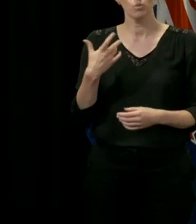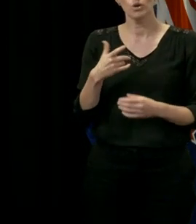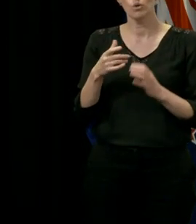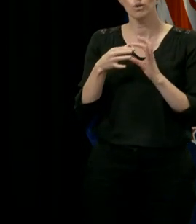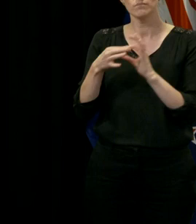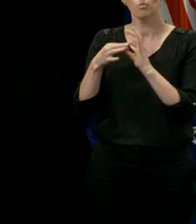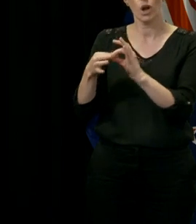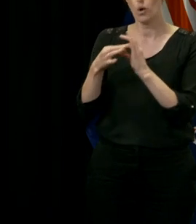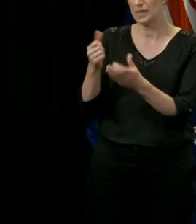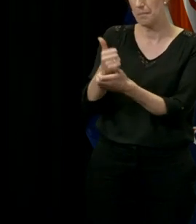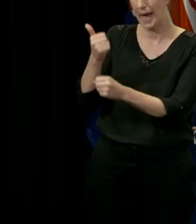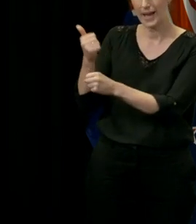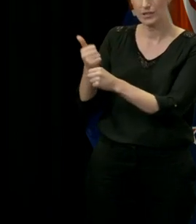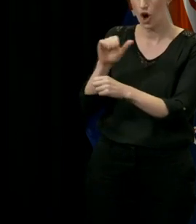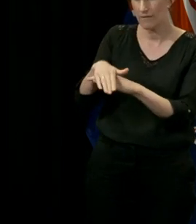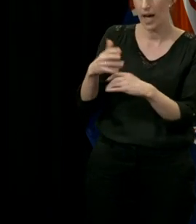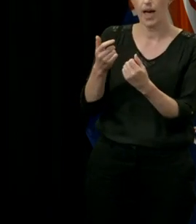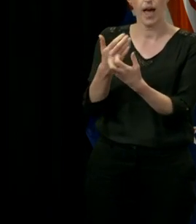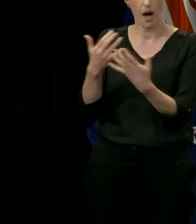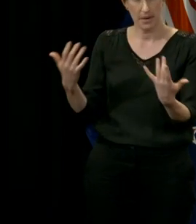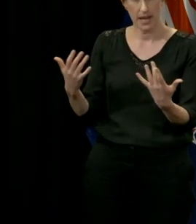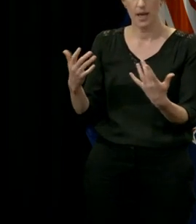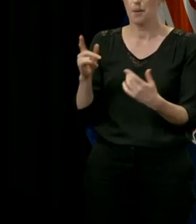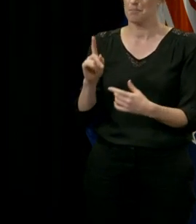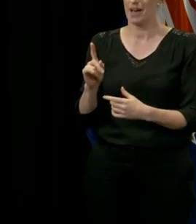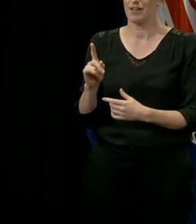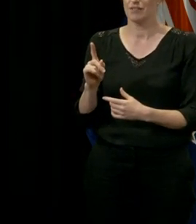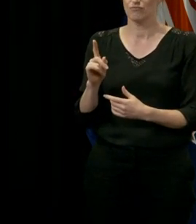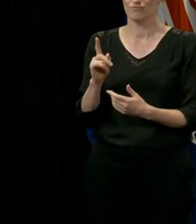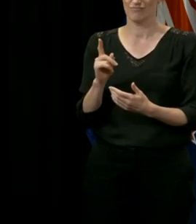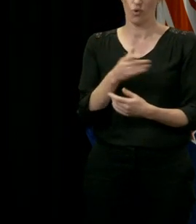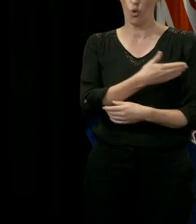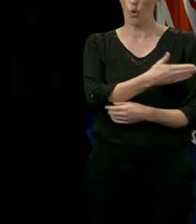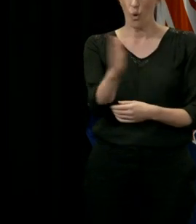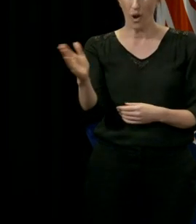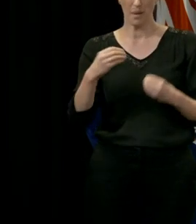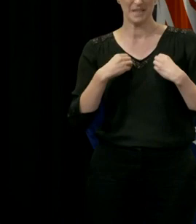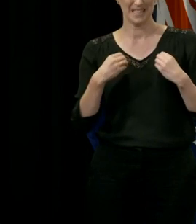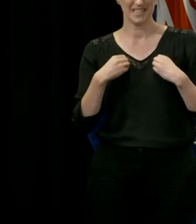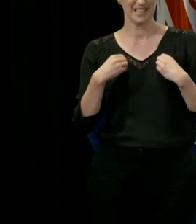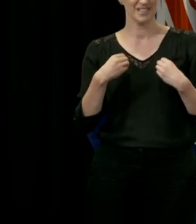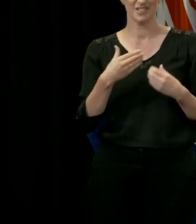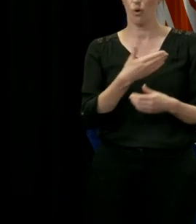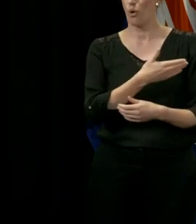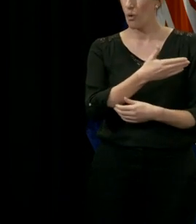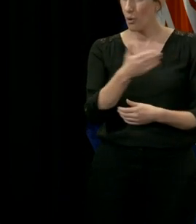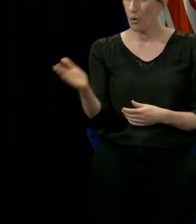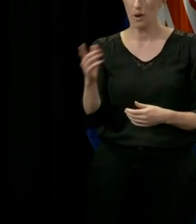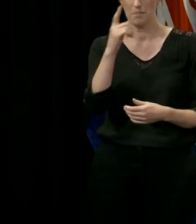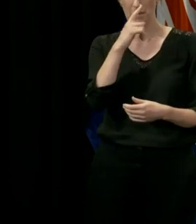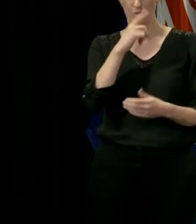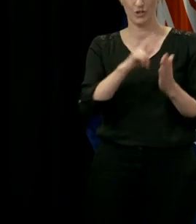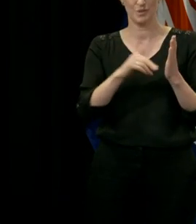customers in that regard. But clearly, there has been a very significant impact on all businesses, all parts of the economy and all workers, and